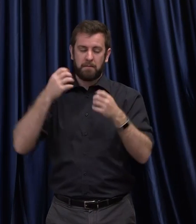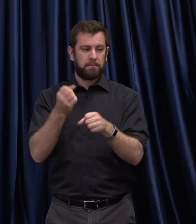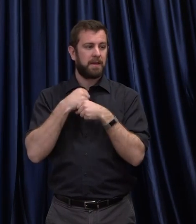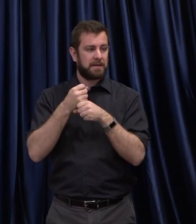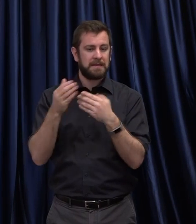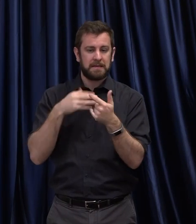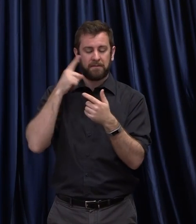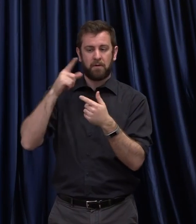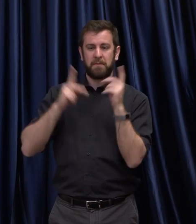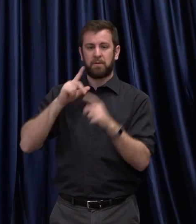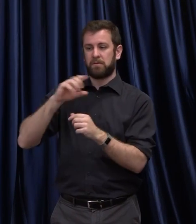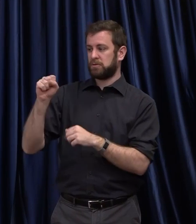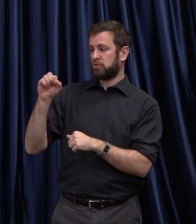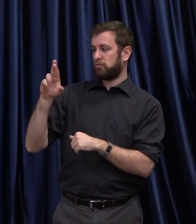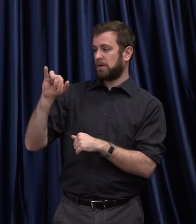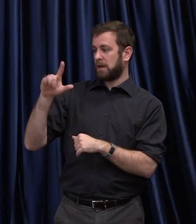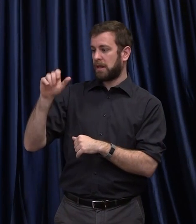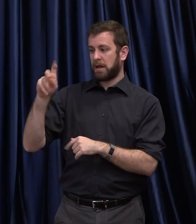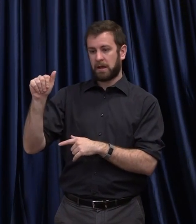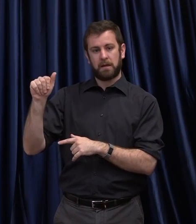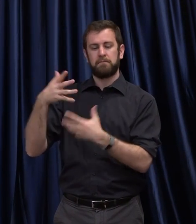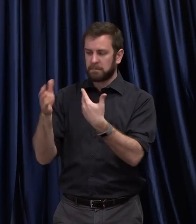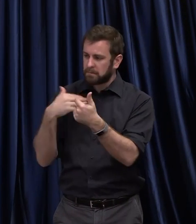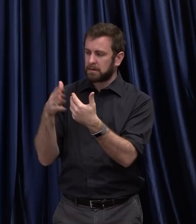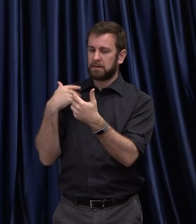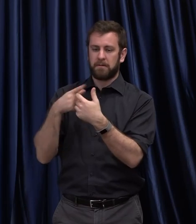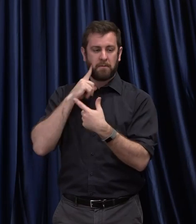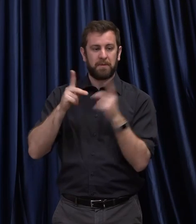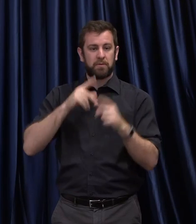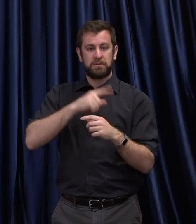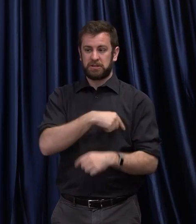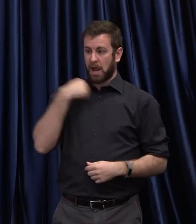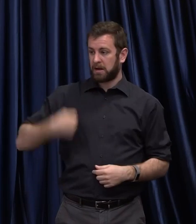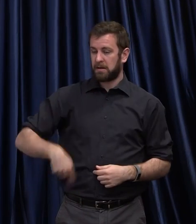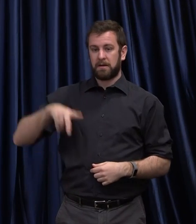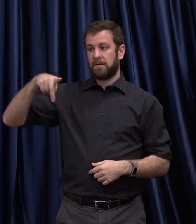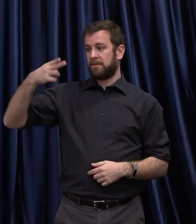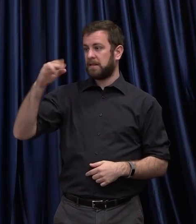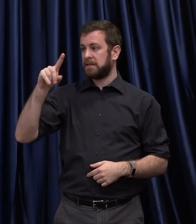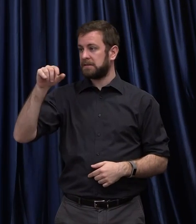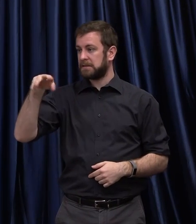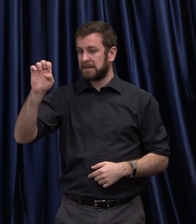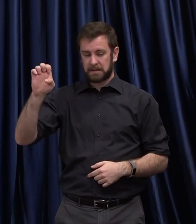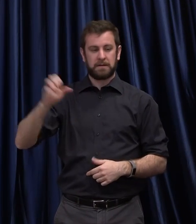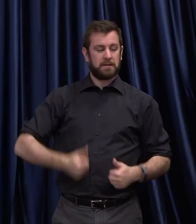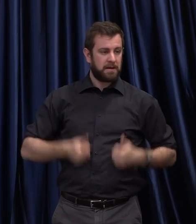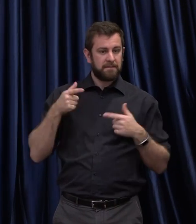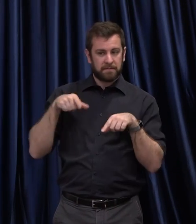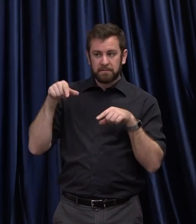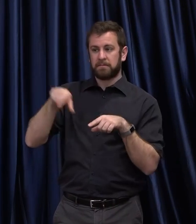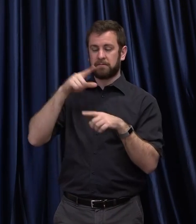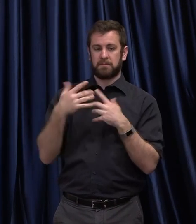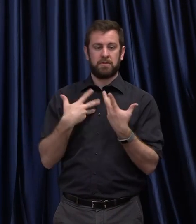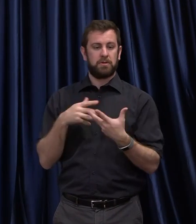Sri Lanka, easy for the Muslims in China, in Palestine. May Allah make it easy for the Muslims in the